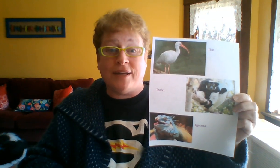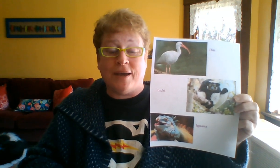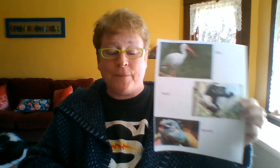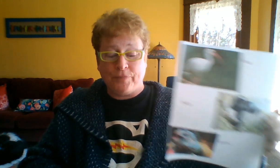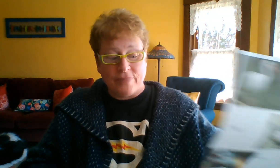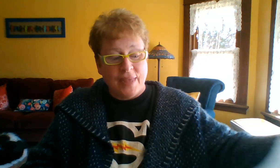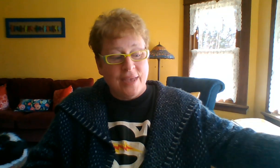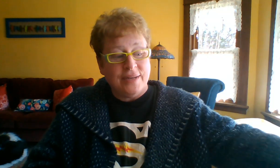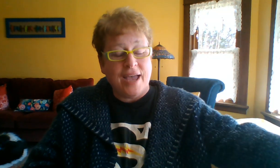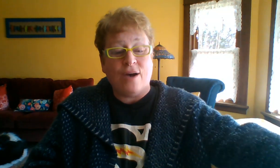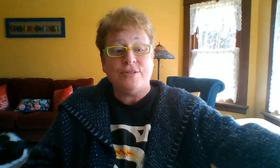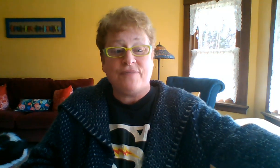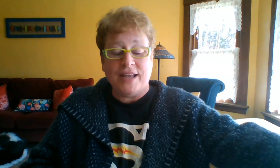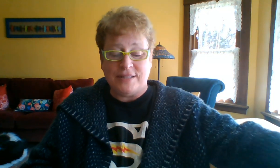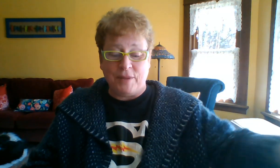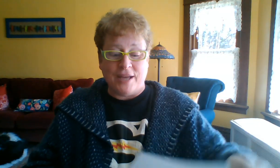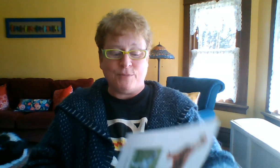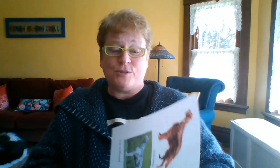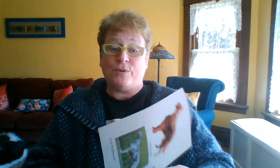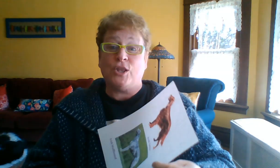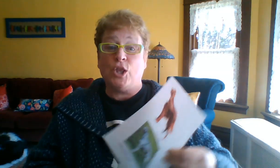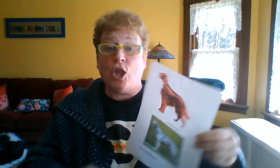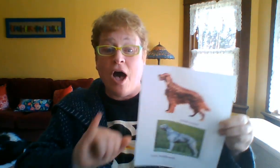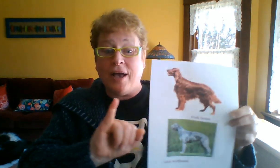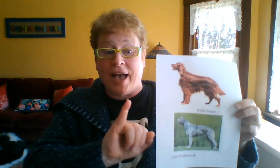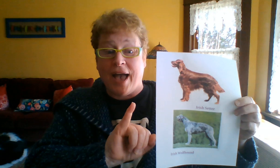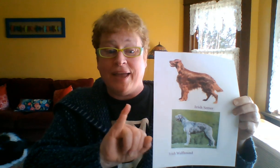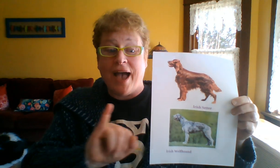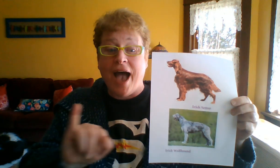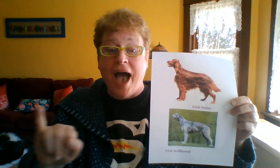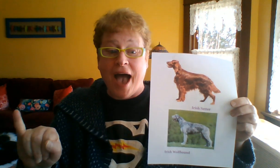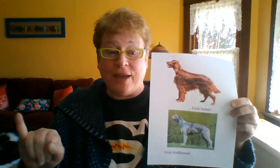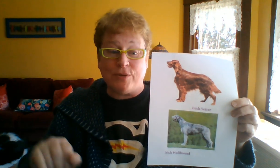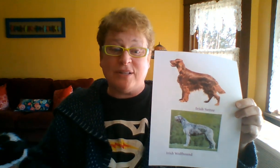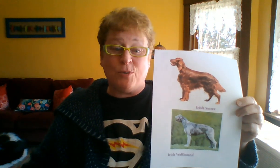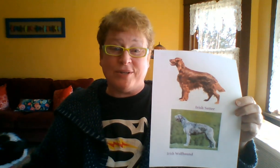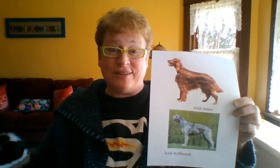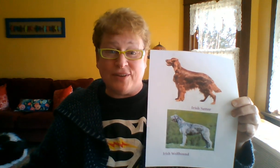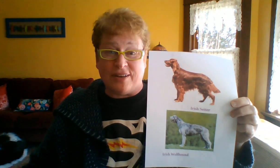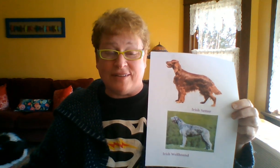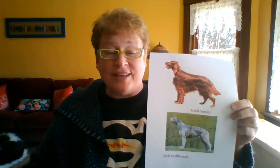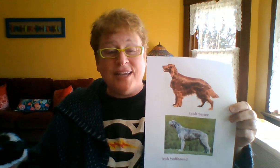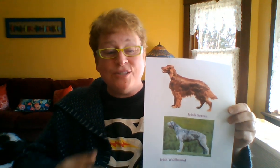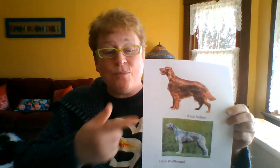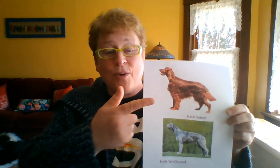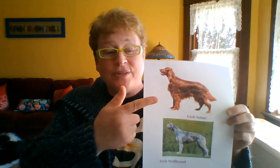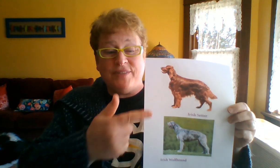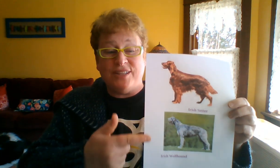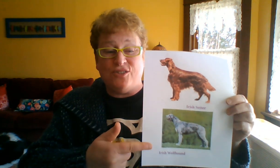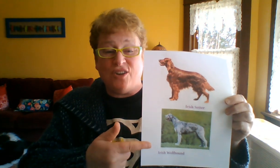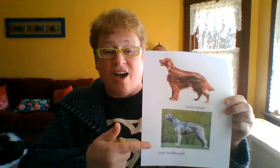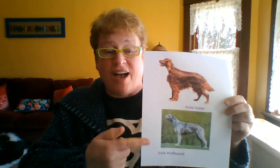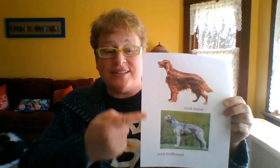Iguana. Now, to find some animals with long I was a little more difficult. So both of these dogs,